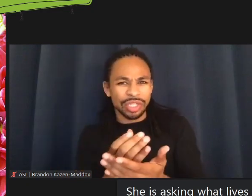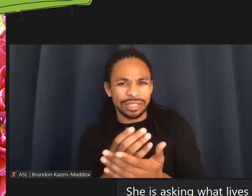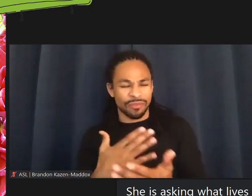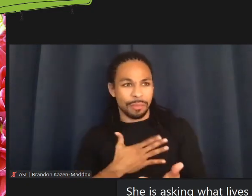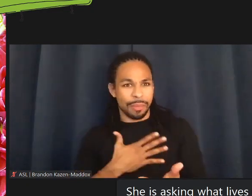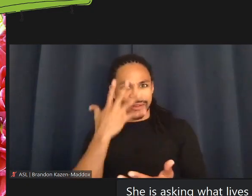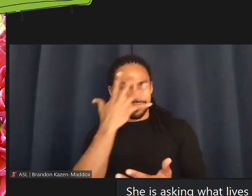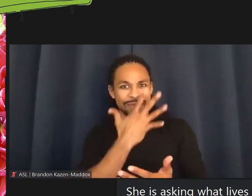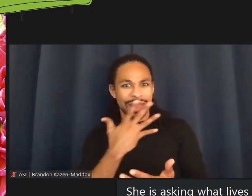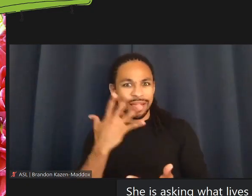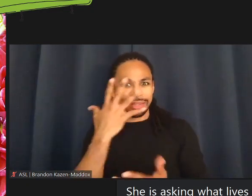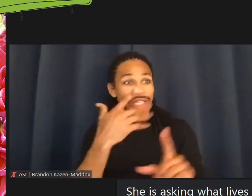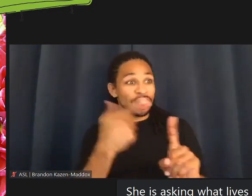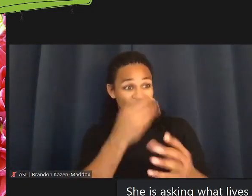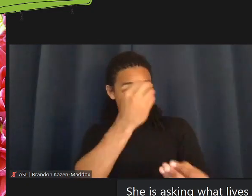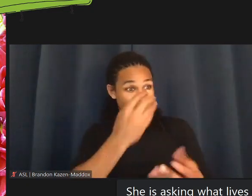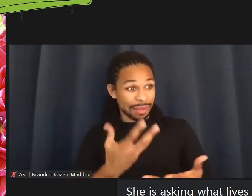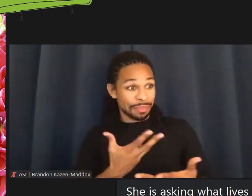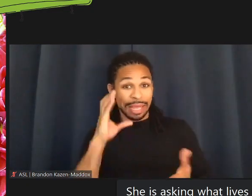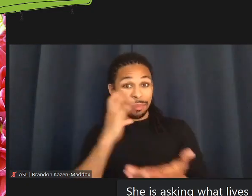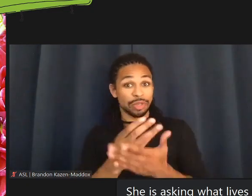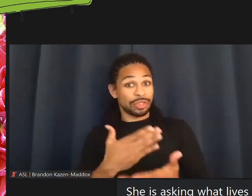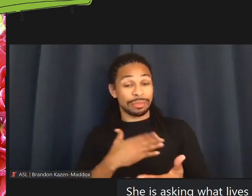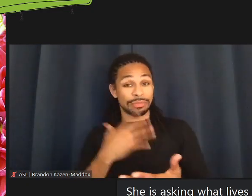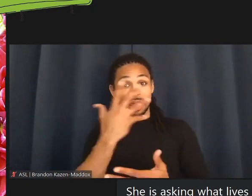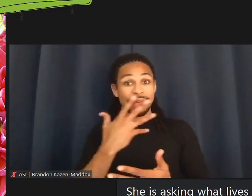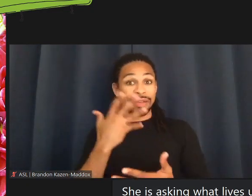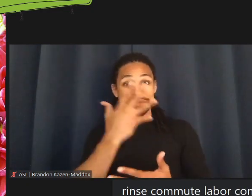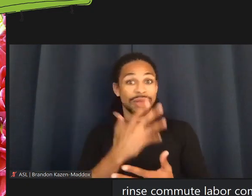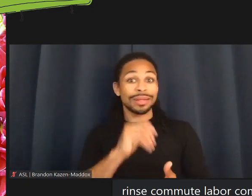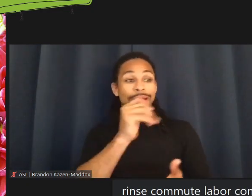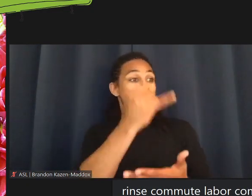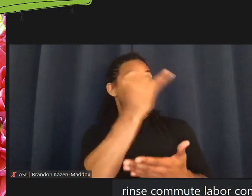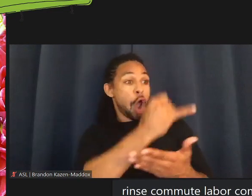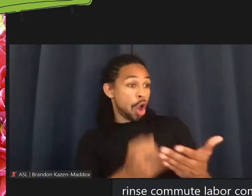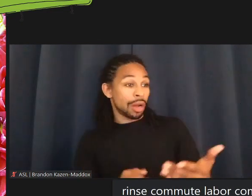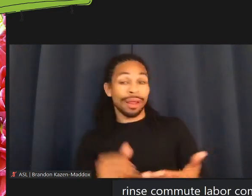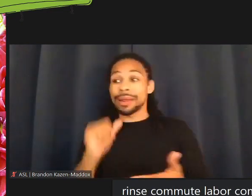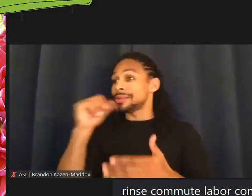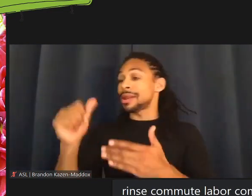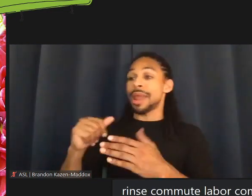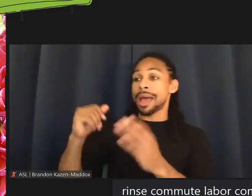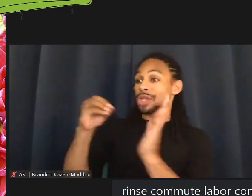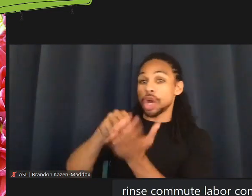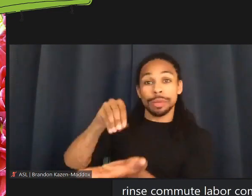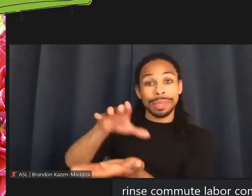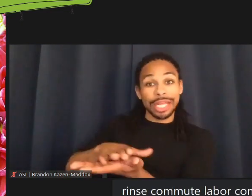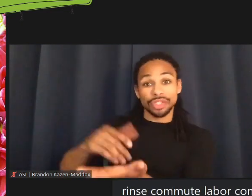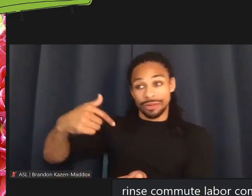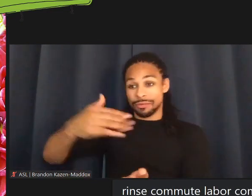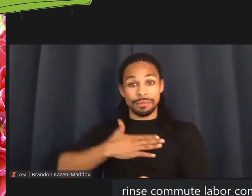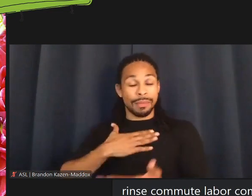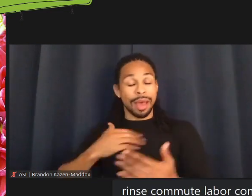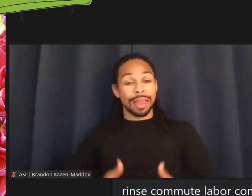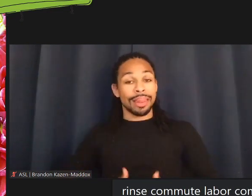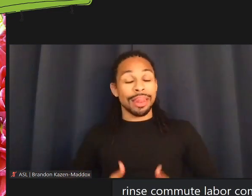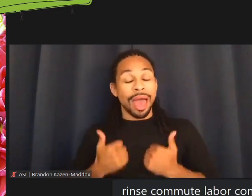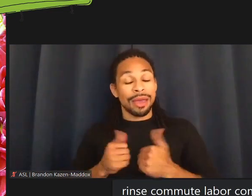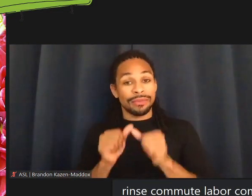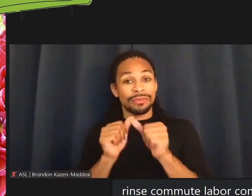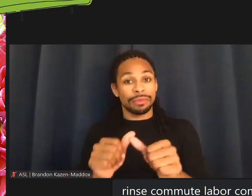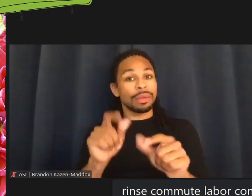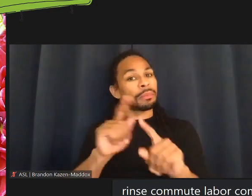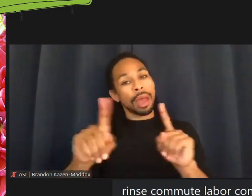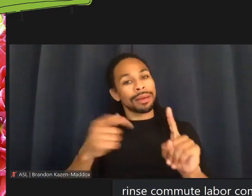that images of my face are neither art nor documentation of my being alive. And yet, I check my